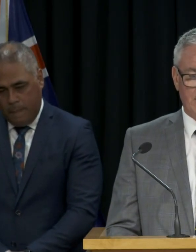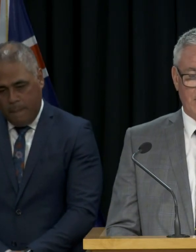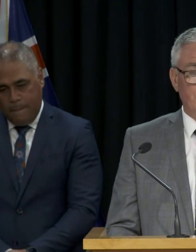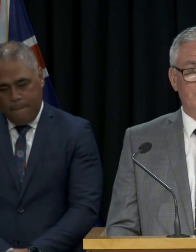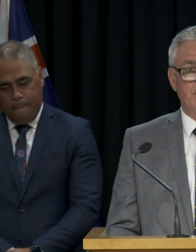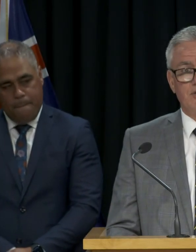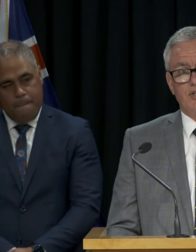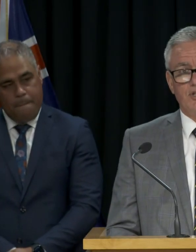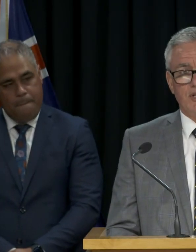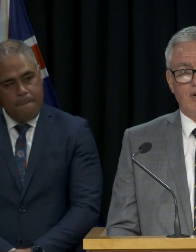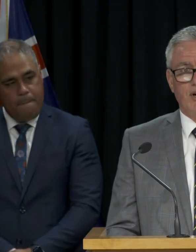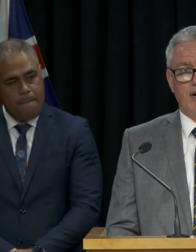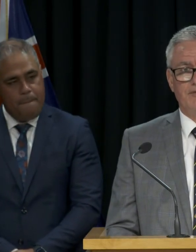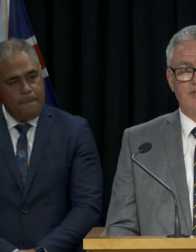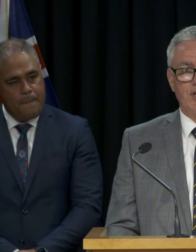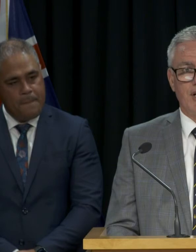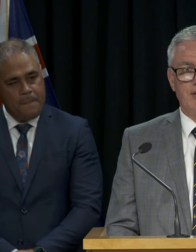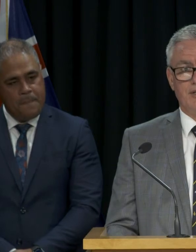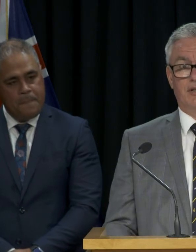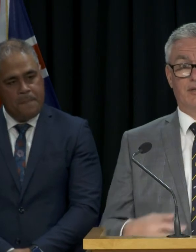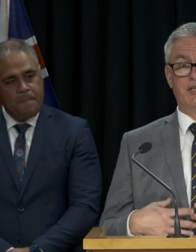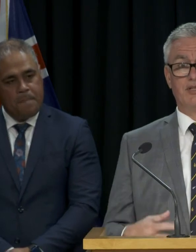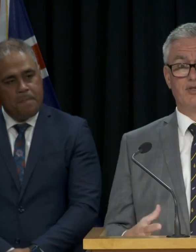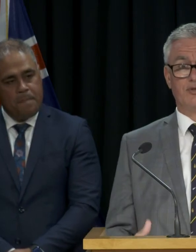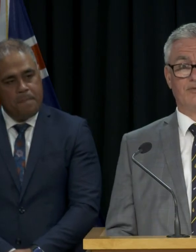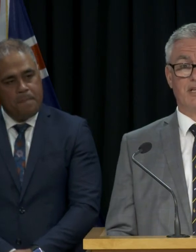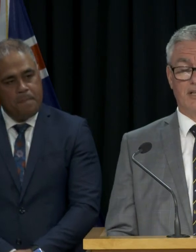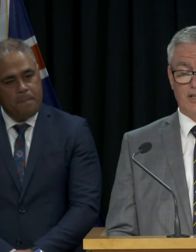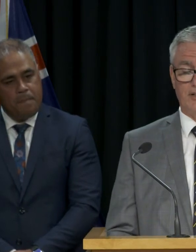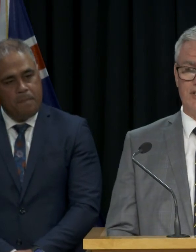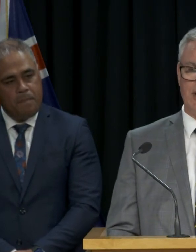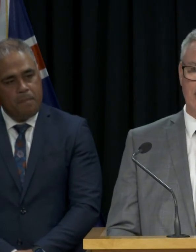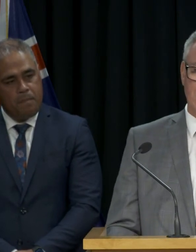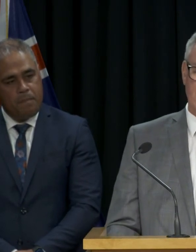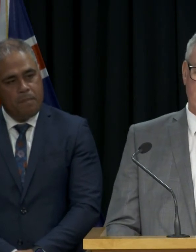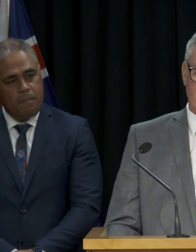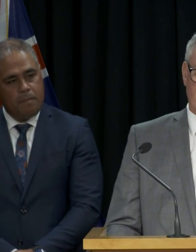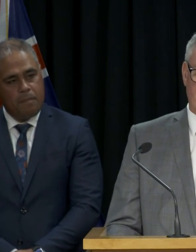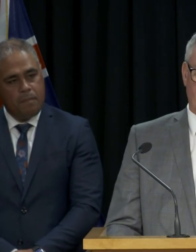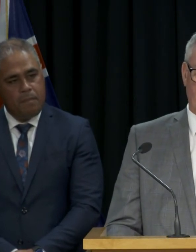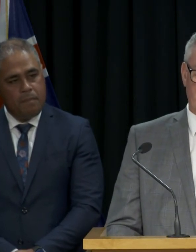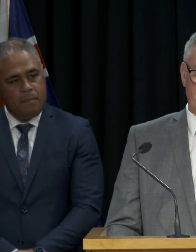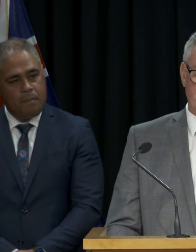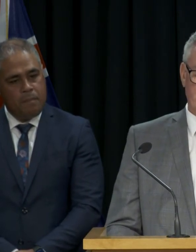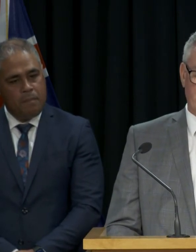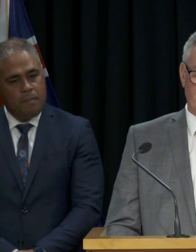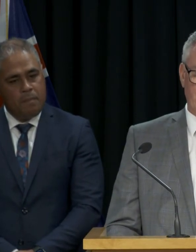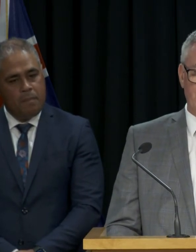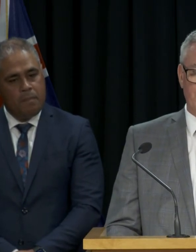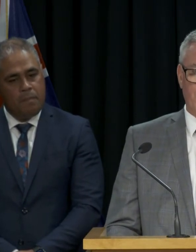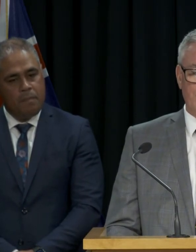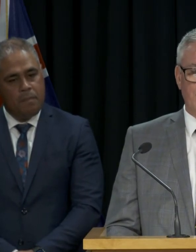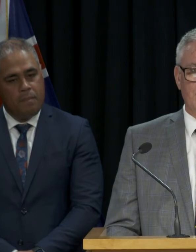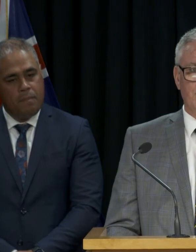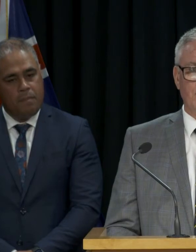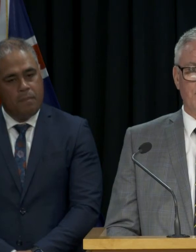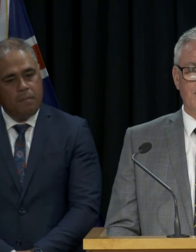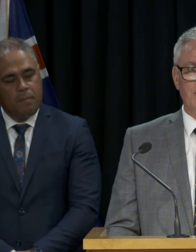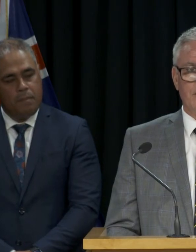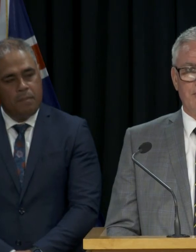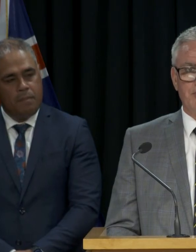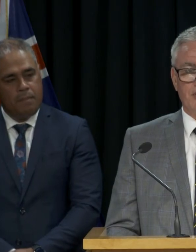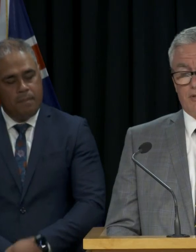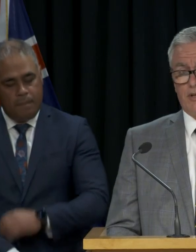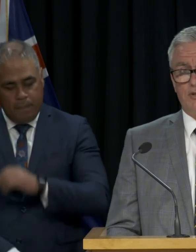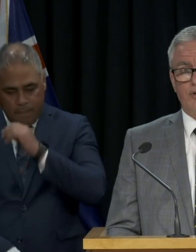and you know, it's a decision that I've decided in the best interest of me. Like I've said, I have come into politics for two